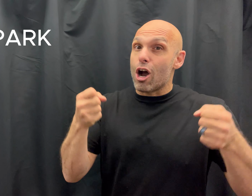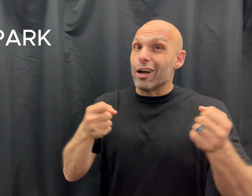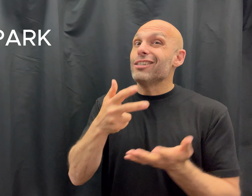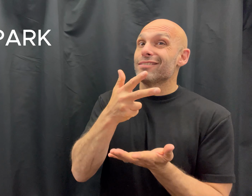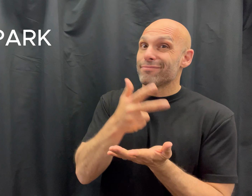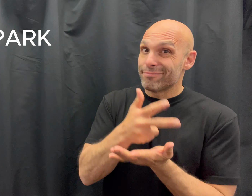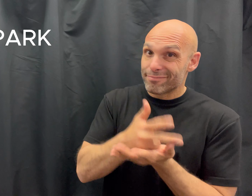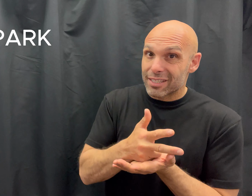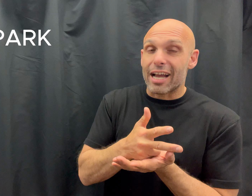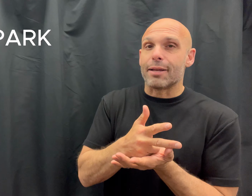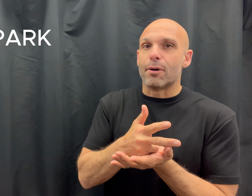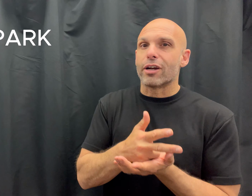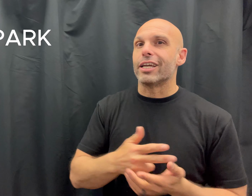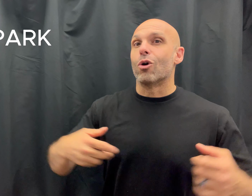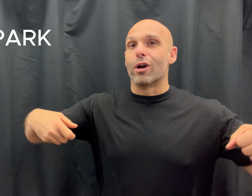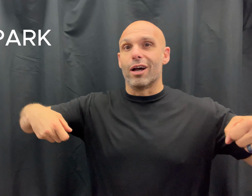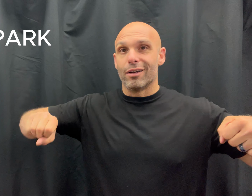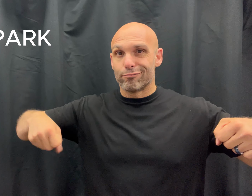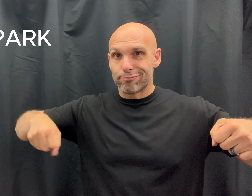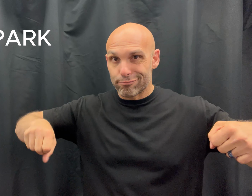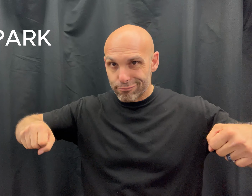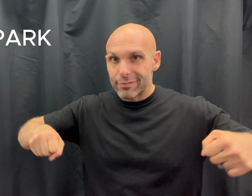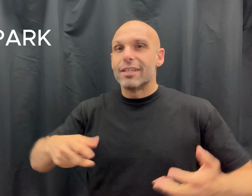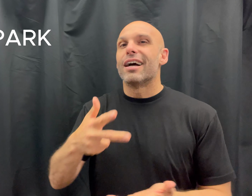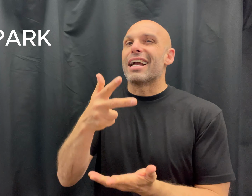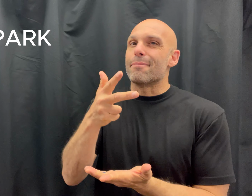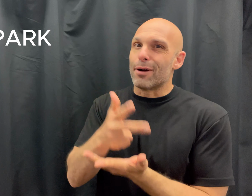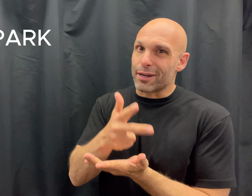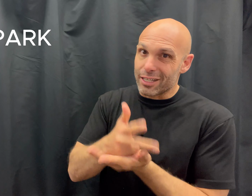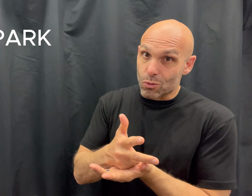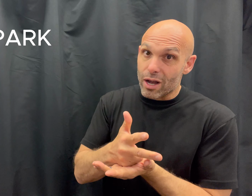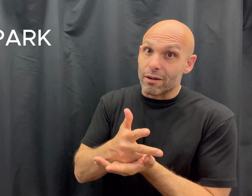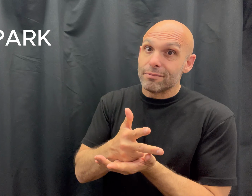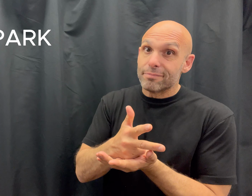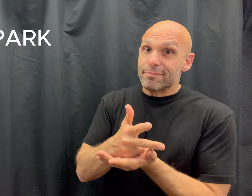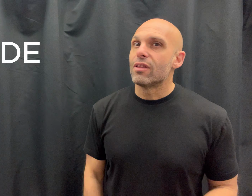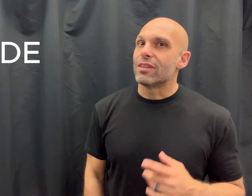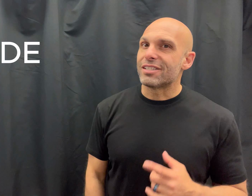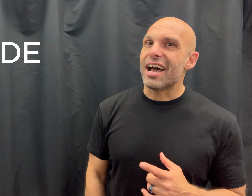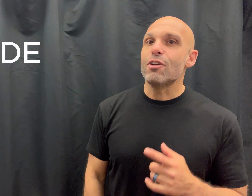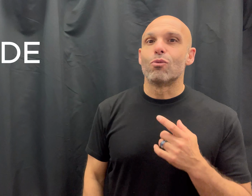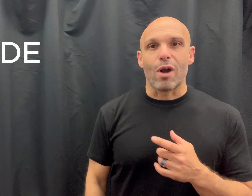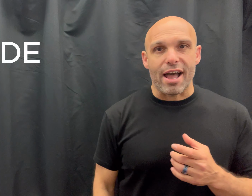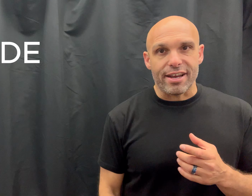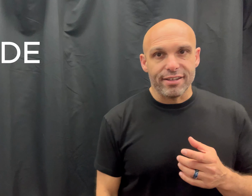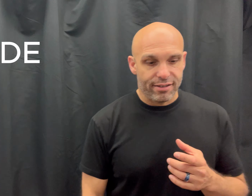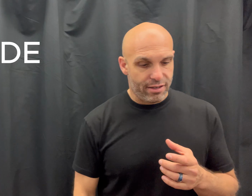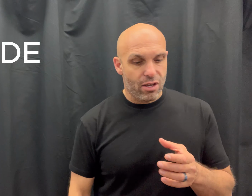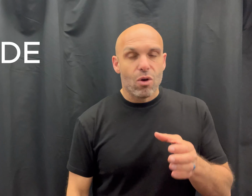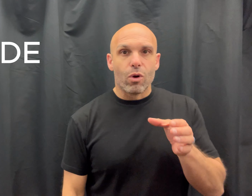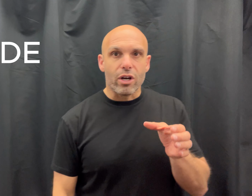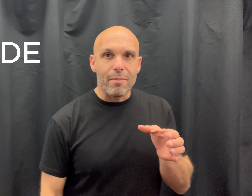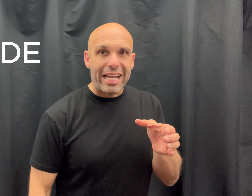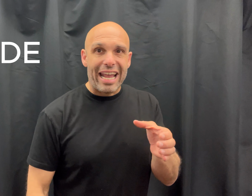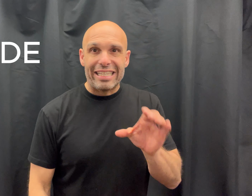car, I can park it, or I can park it as well. The sign ride, we're gonna make a